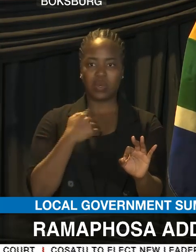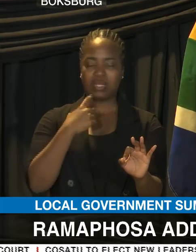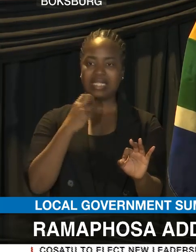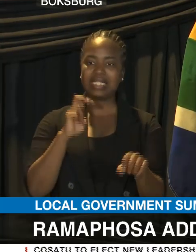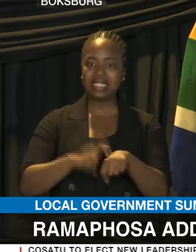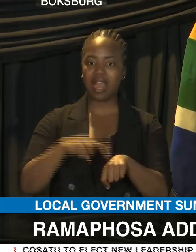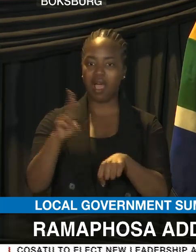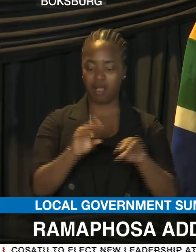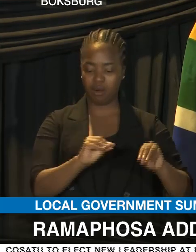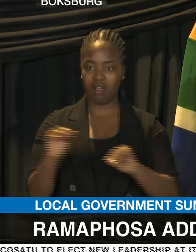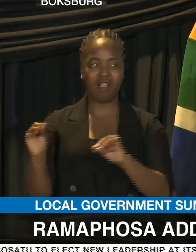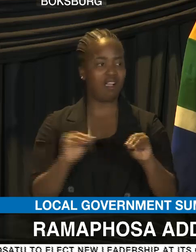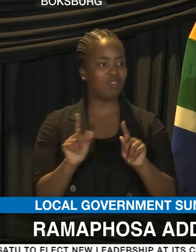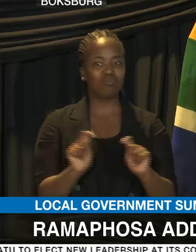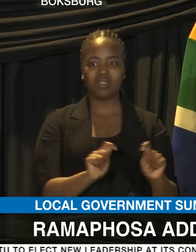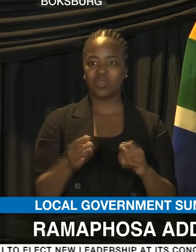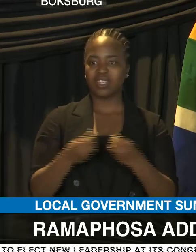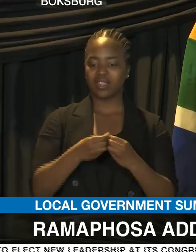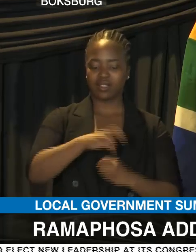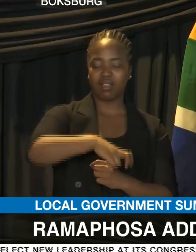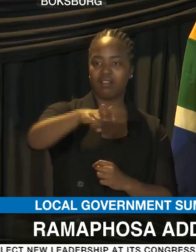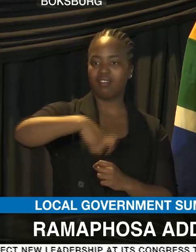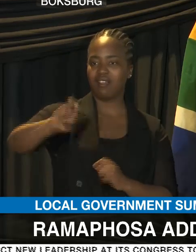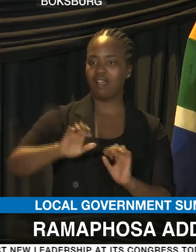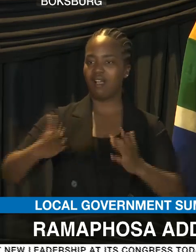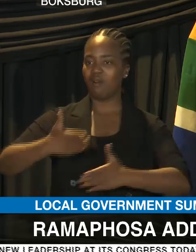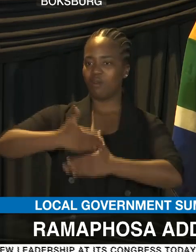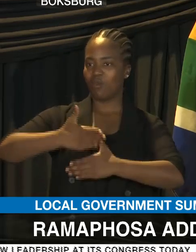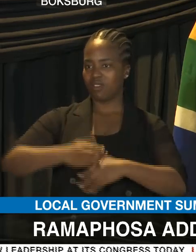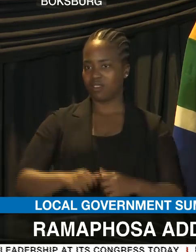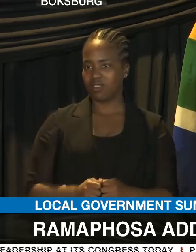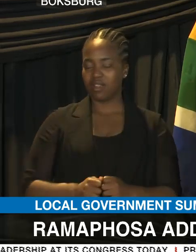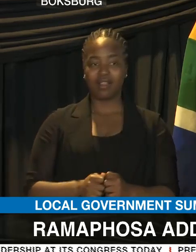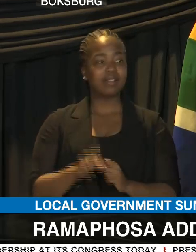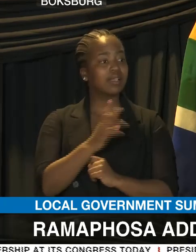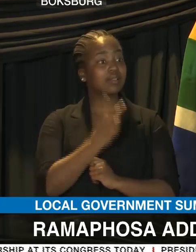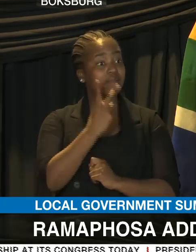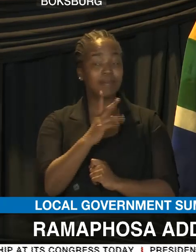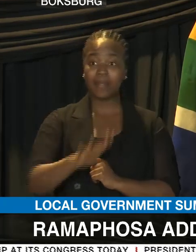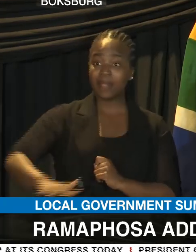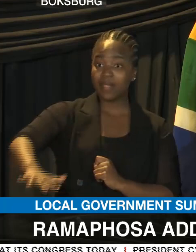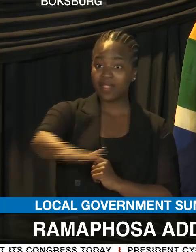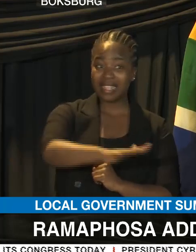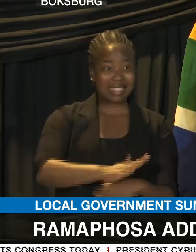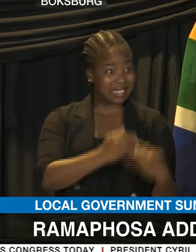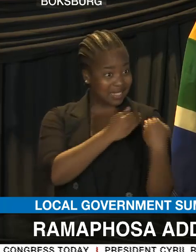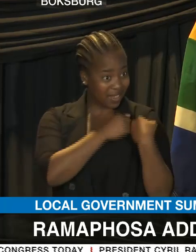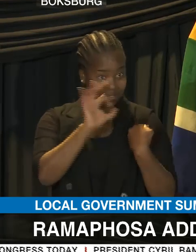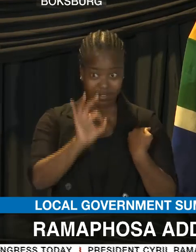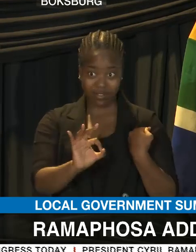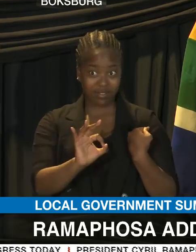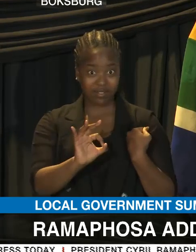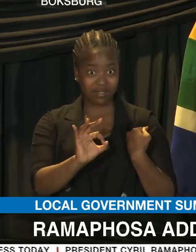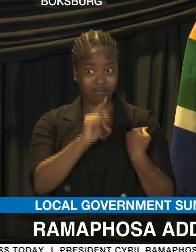transport their products to the market. They analyze whether the environment is safe and